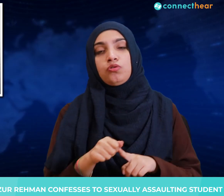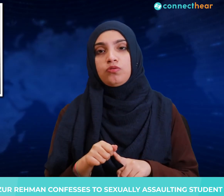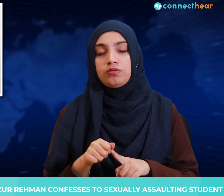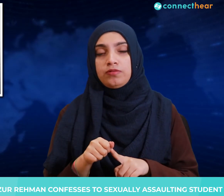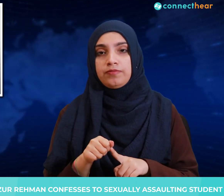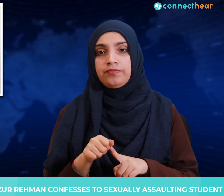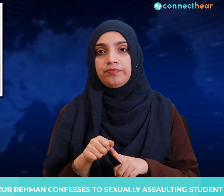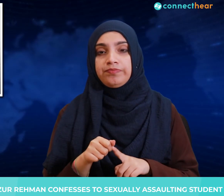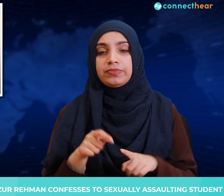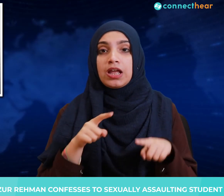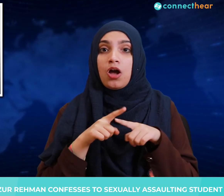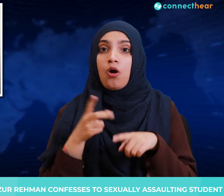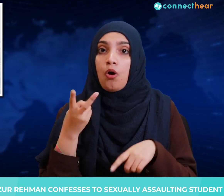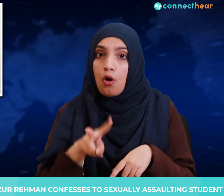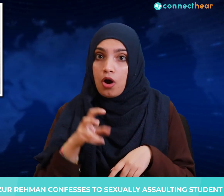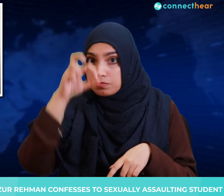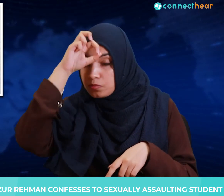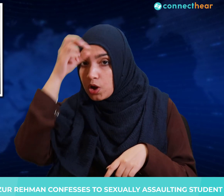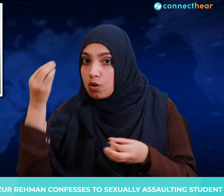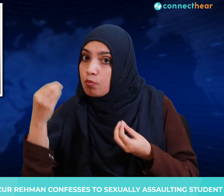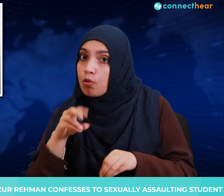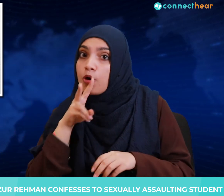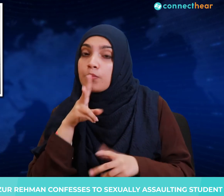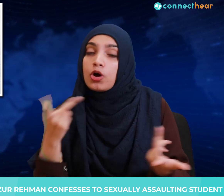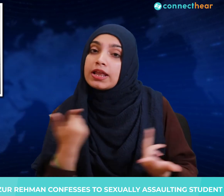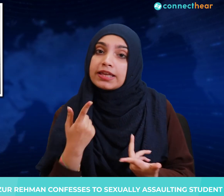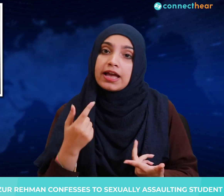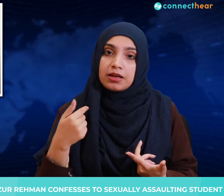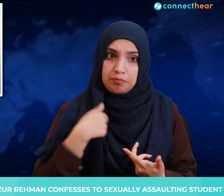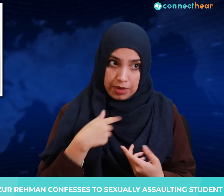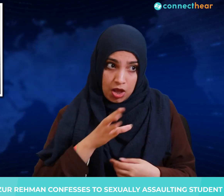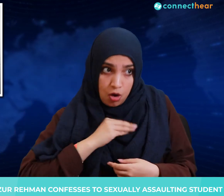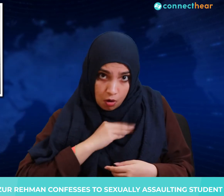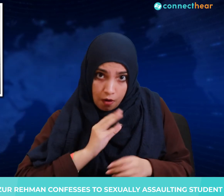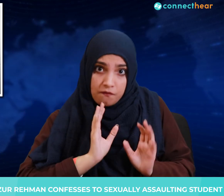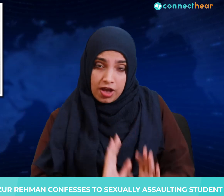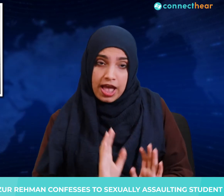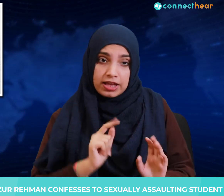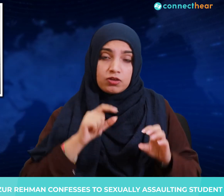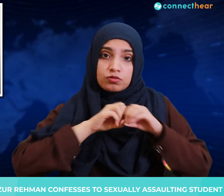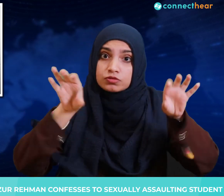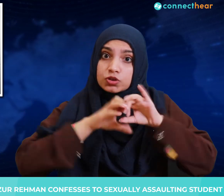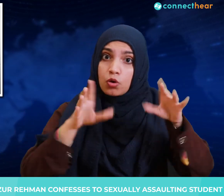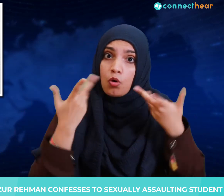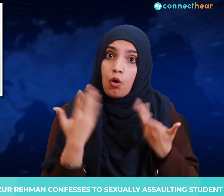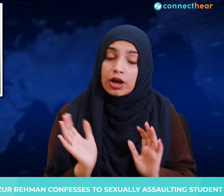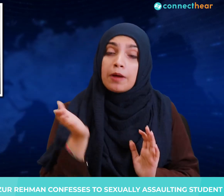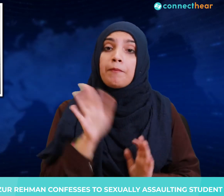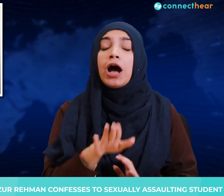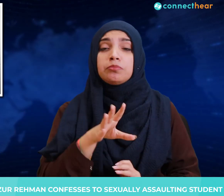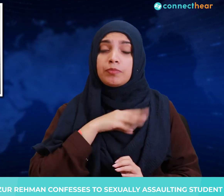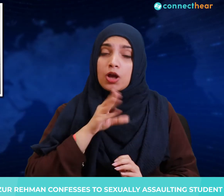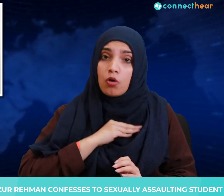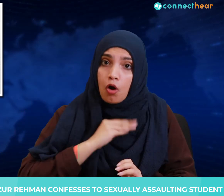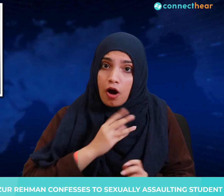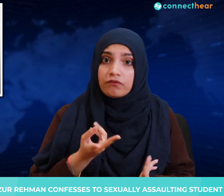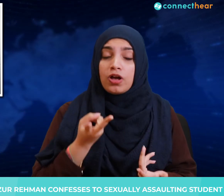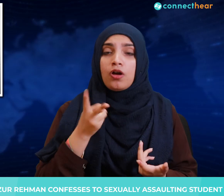The cleric added that he was afraid and worried once the video went viral on social media, and his sons